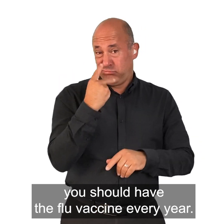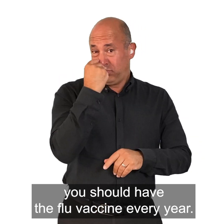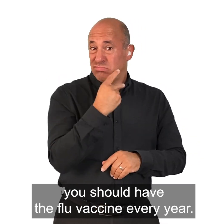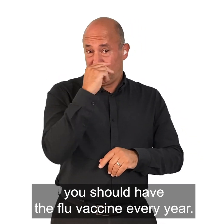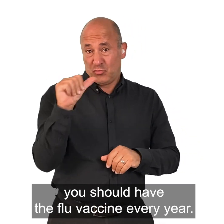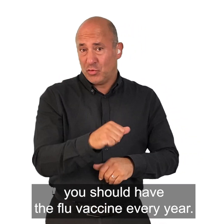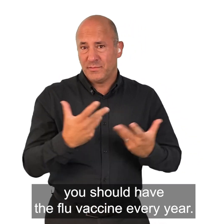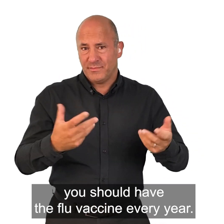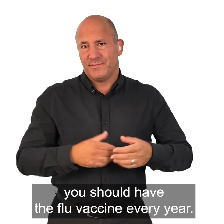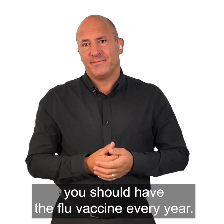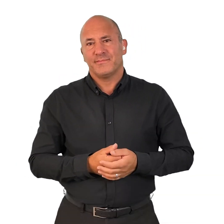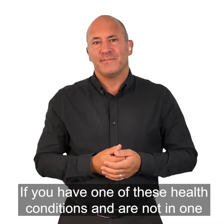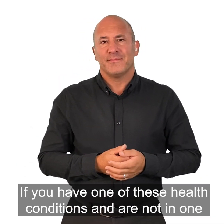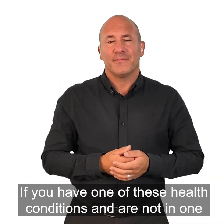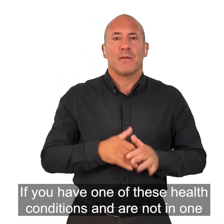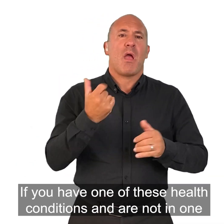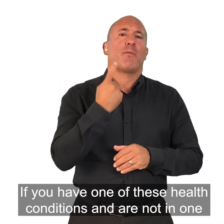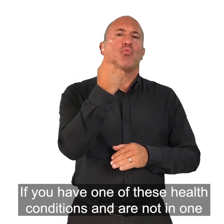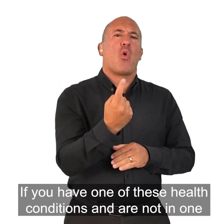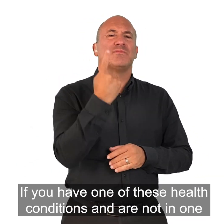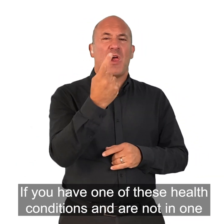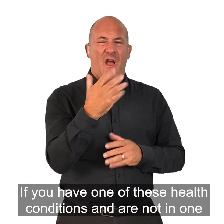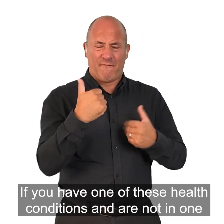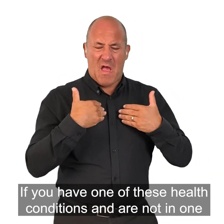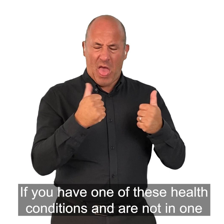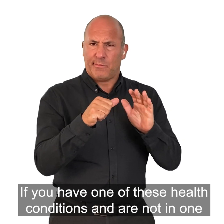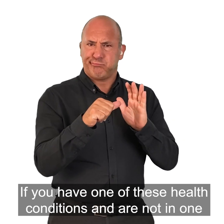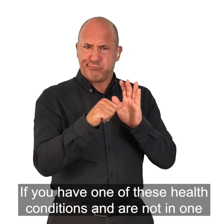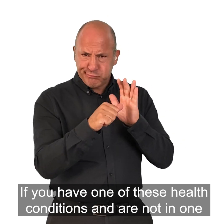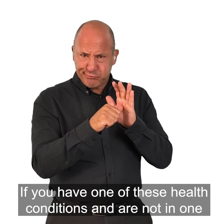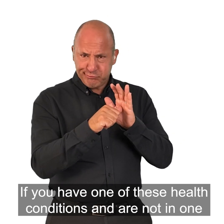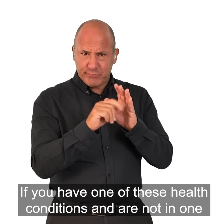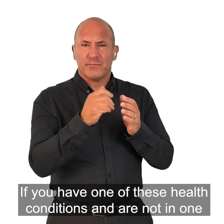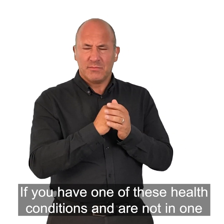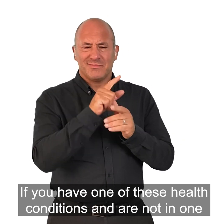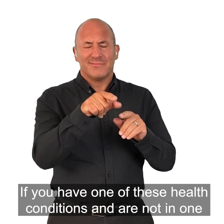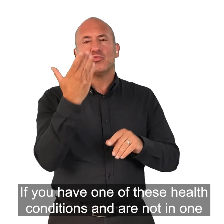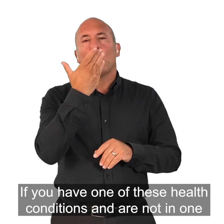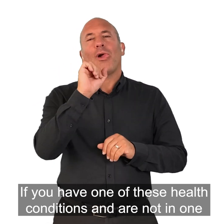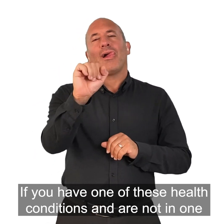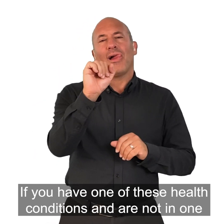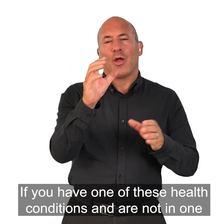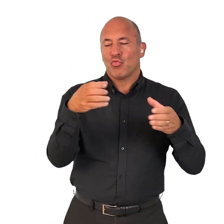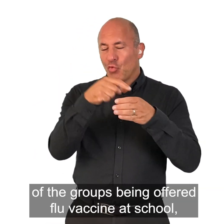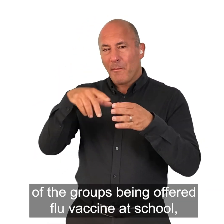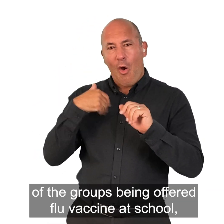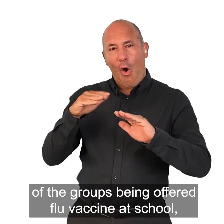vaccine every year. If you have one of these health conditions and are not in one of the